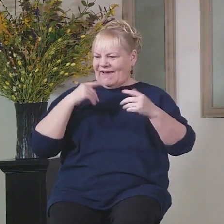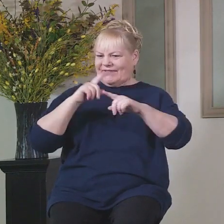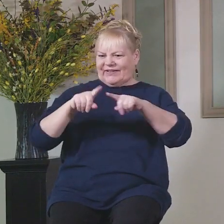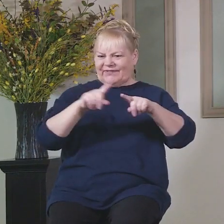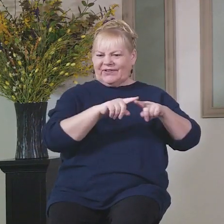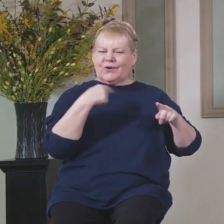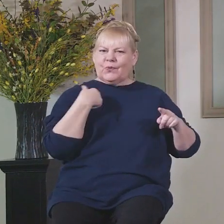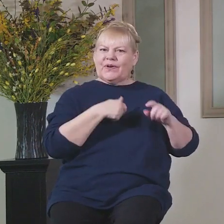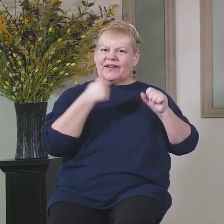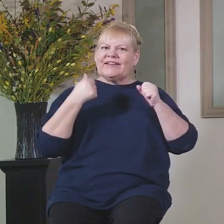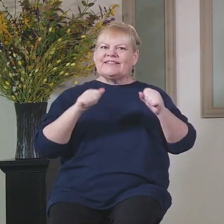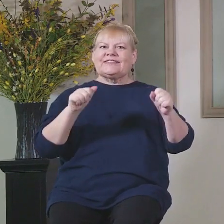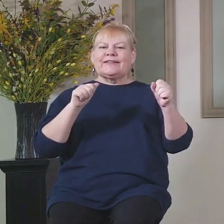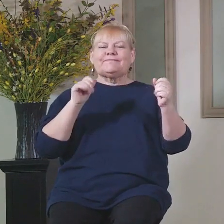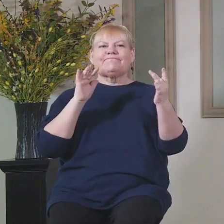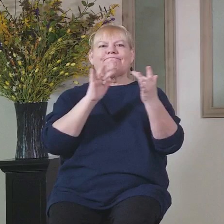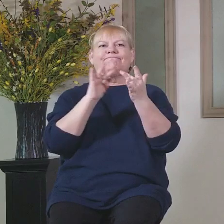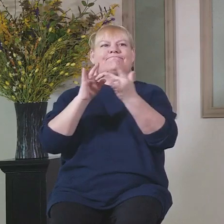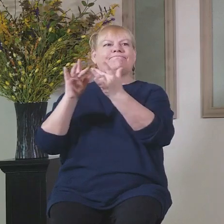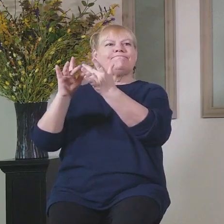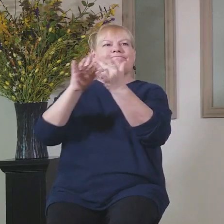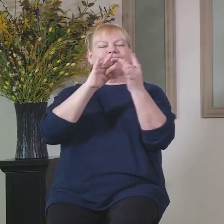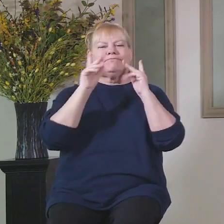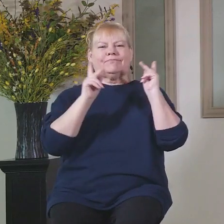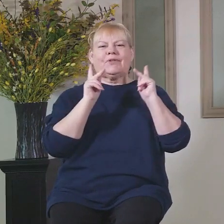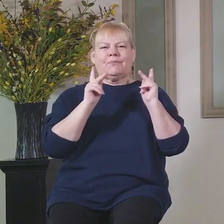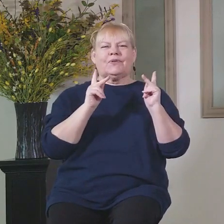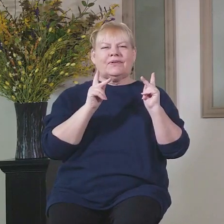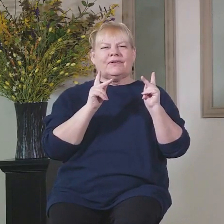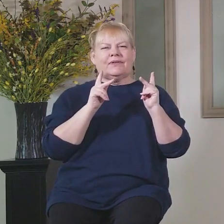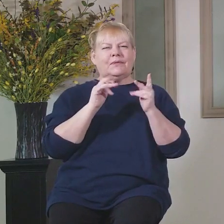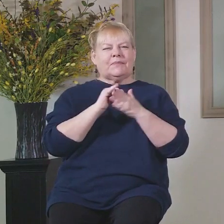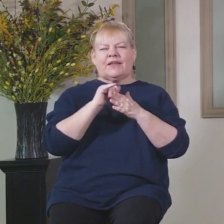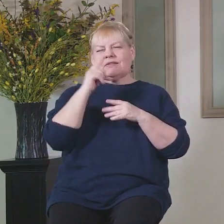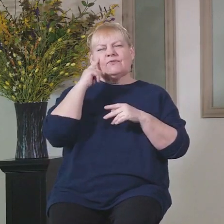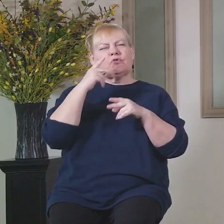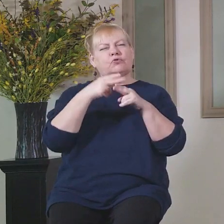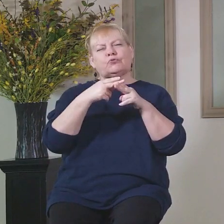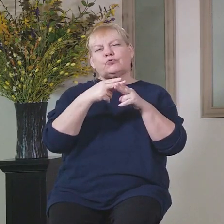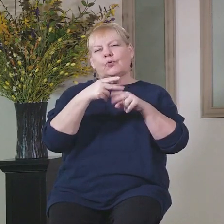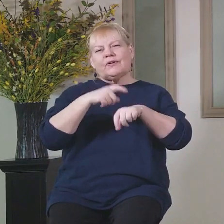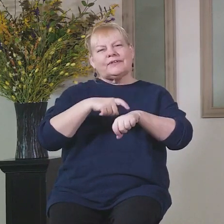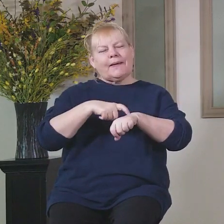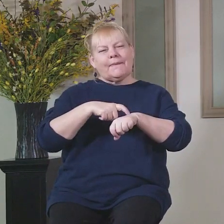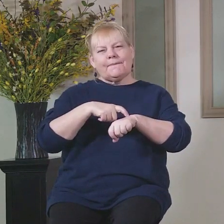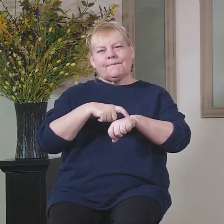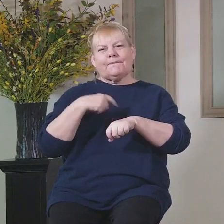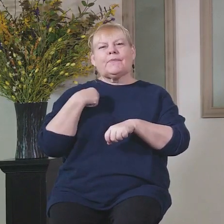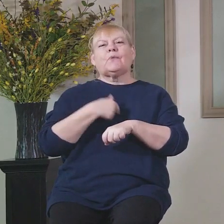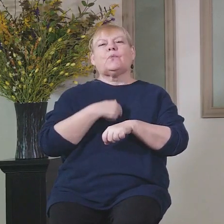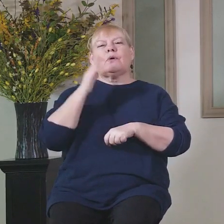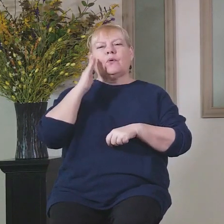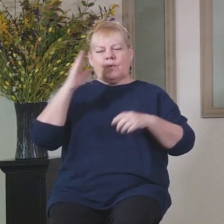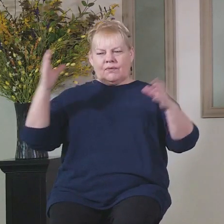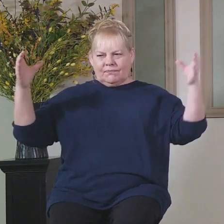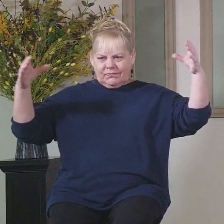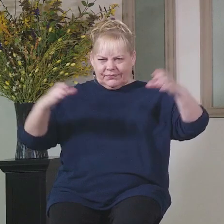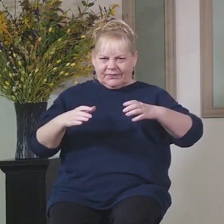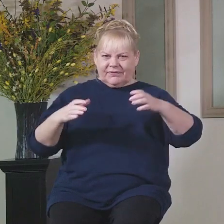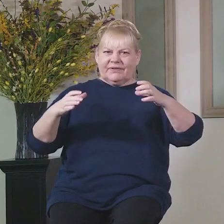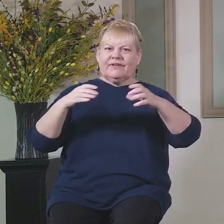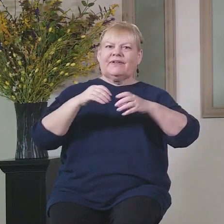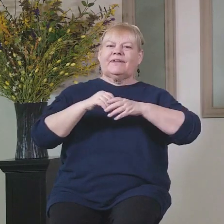can stay connected. But understand that this is just for a while, that we're going to come back together